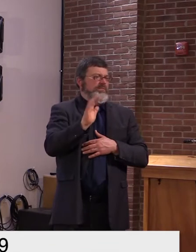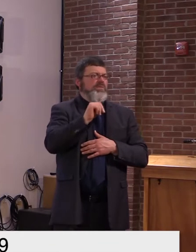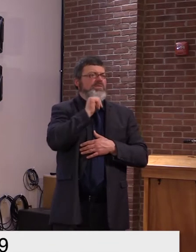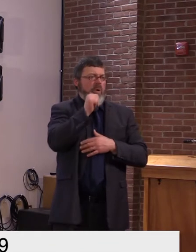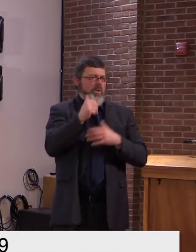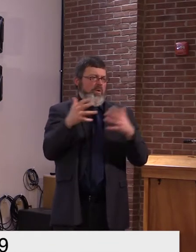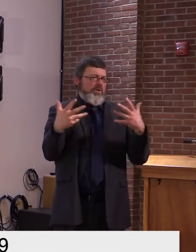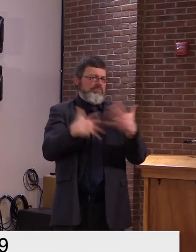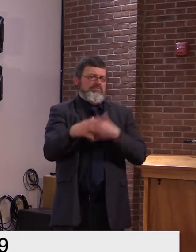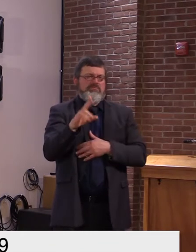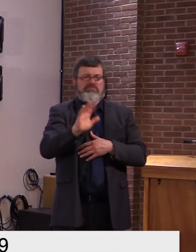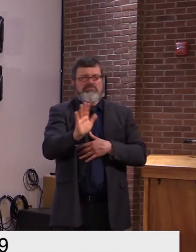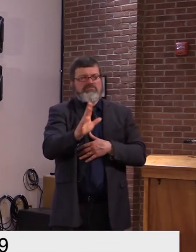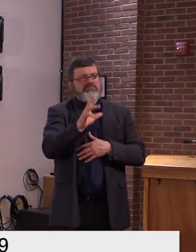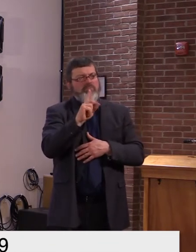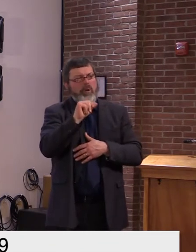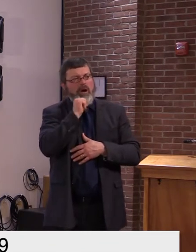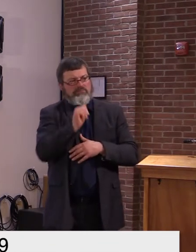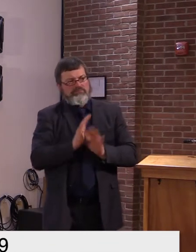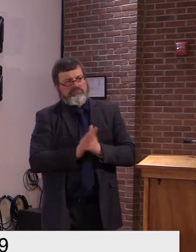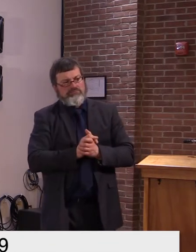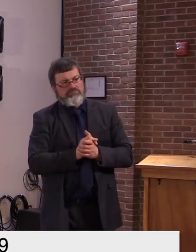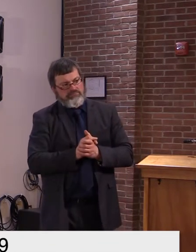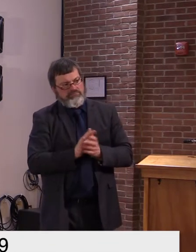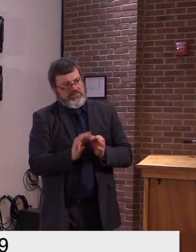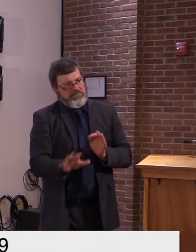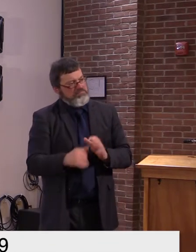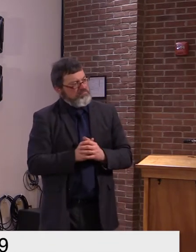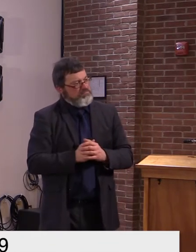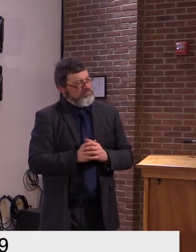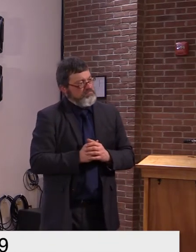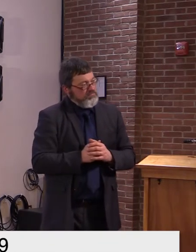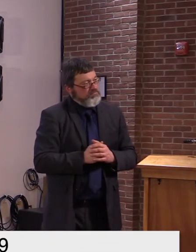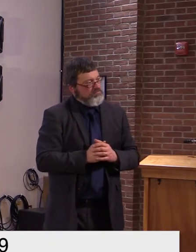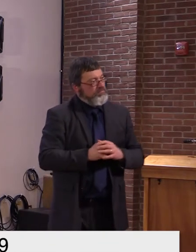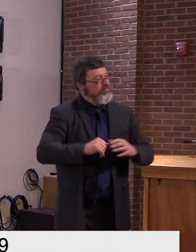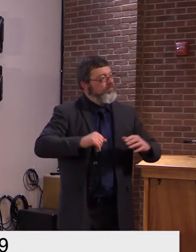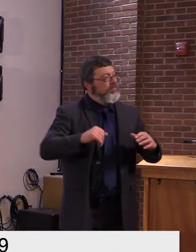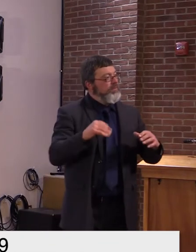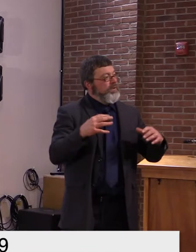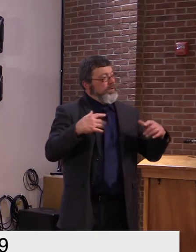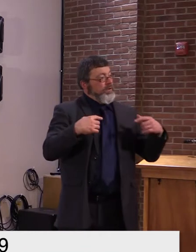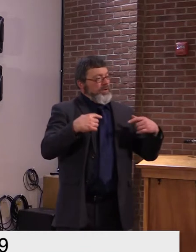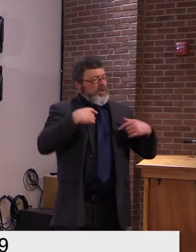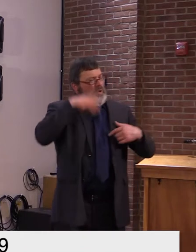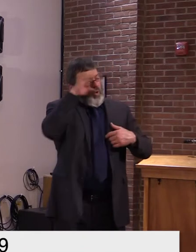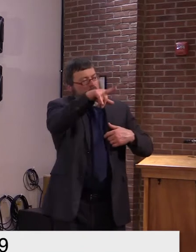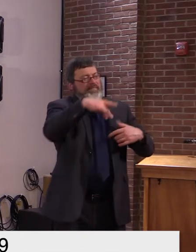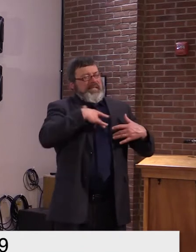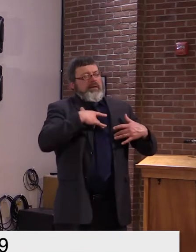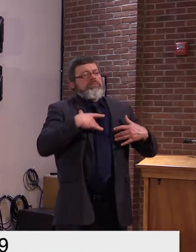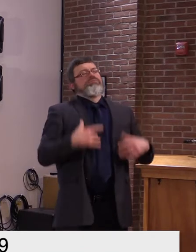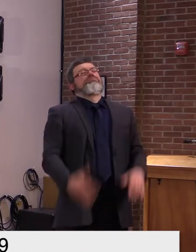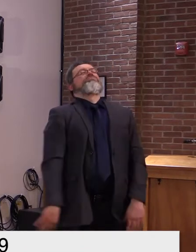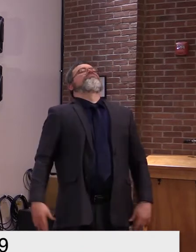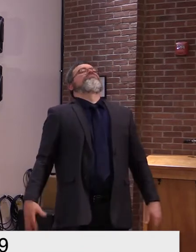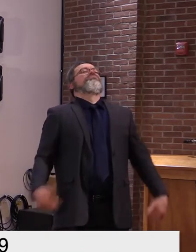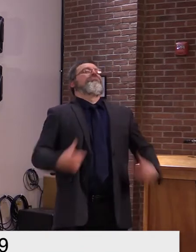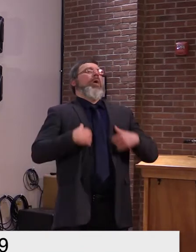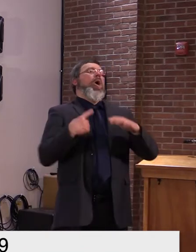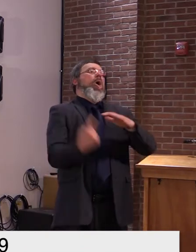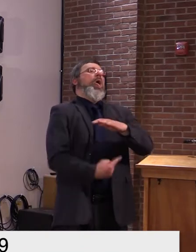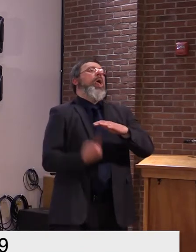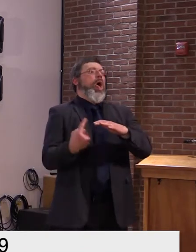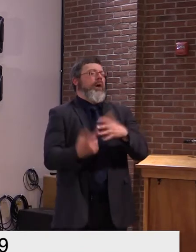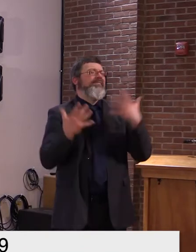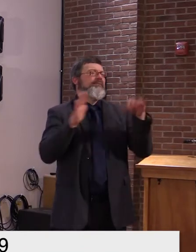isolated after all this time, but we still need to keep them all safe until they can get vaccinated. We hope that day will not